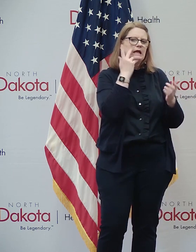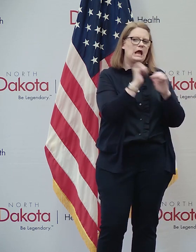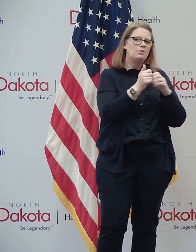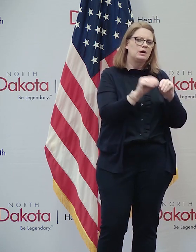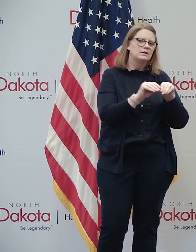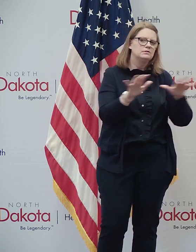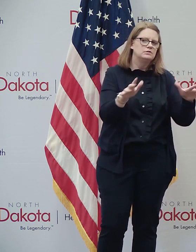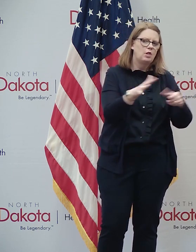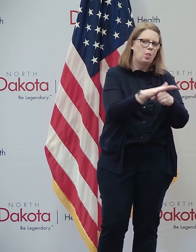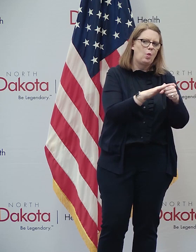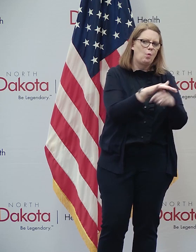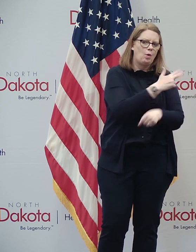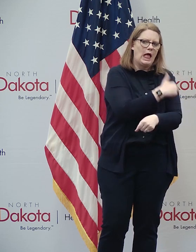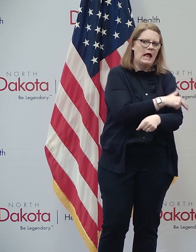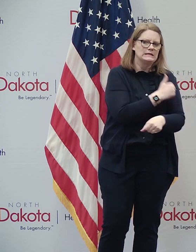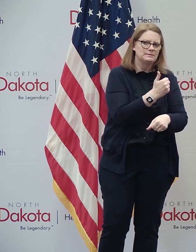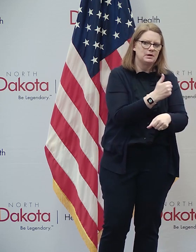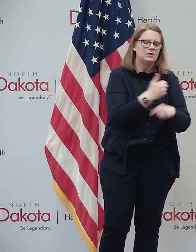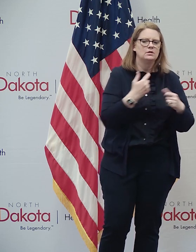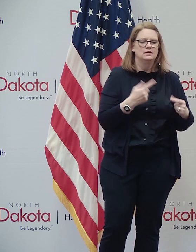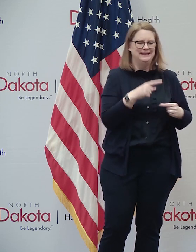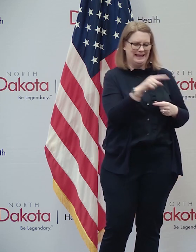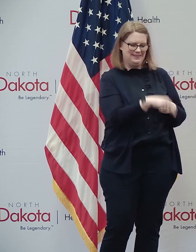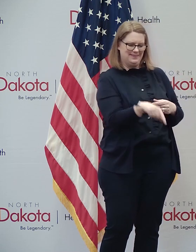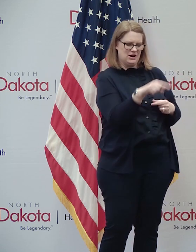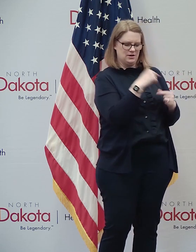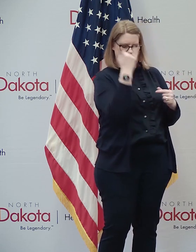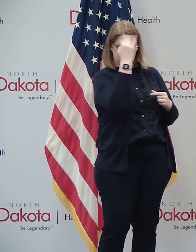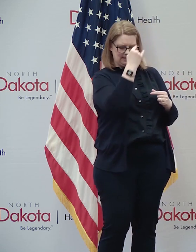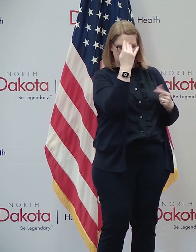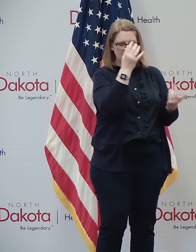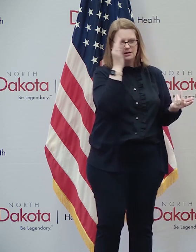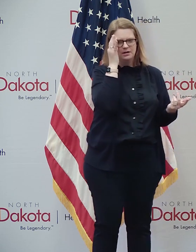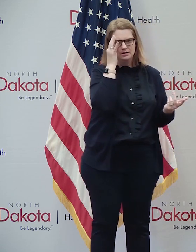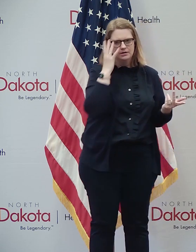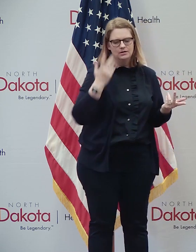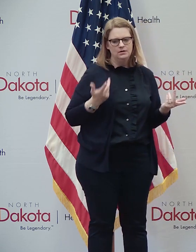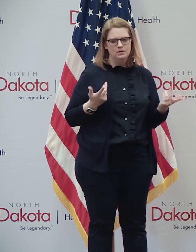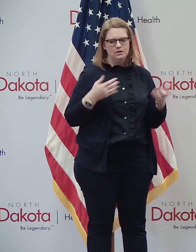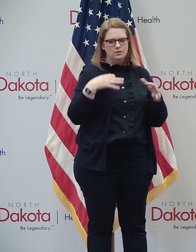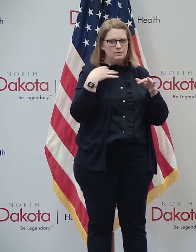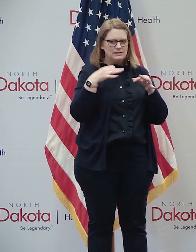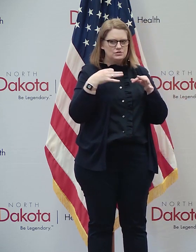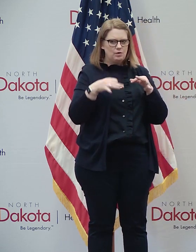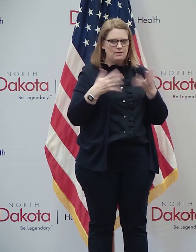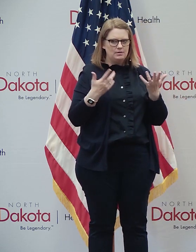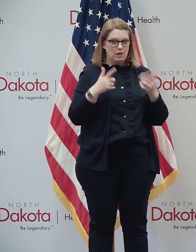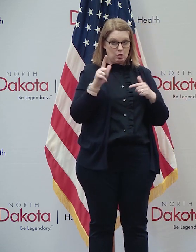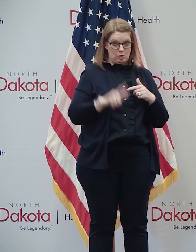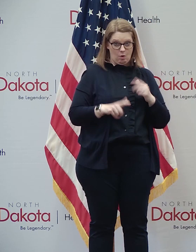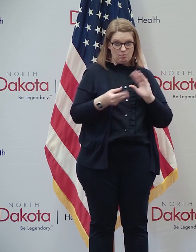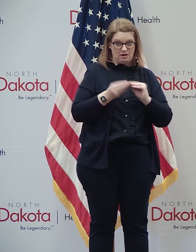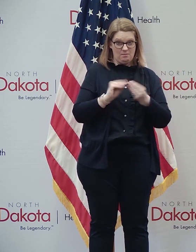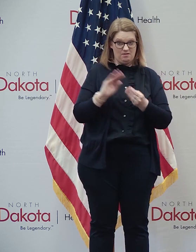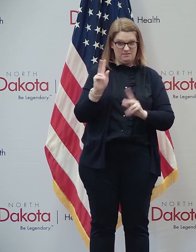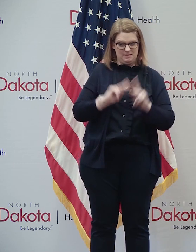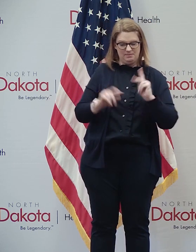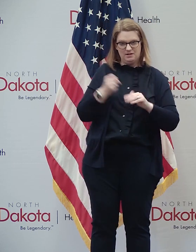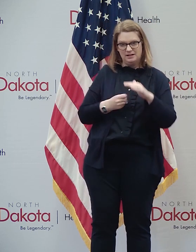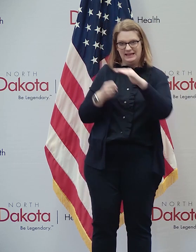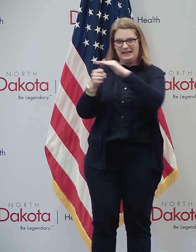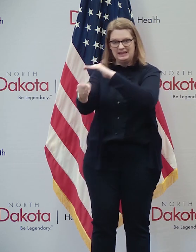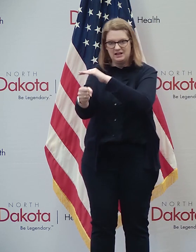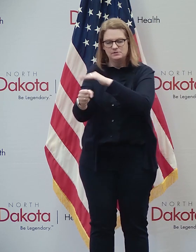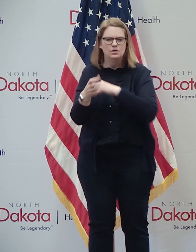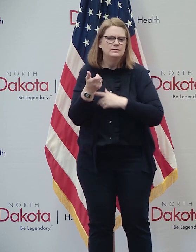physician advisory committee that was standing prior to this pandemic, and they're going to determine how the drug